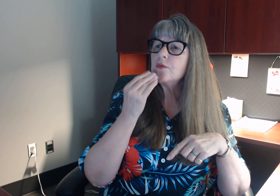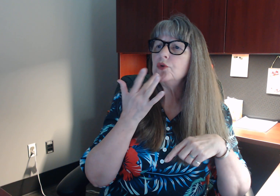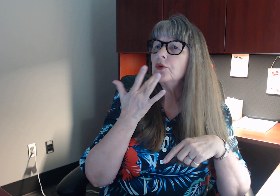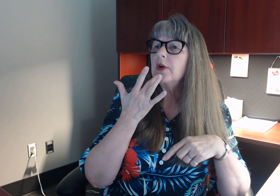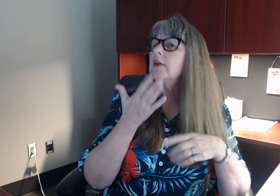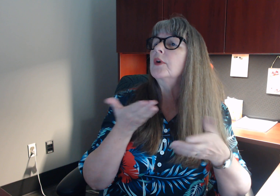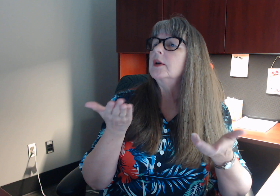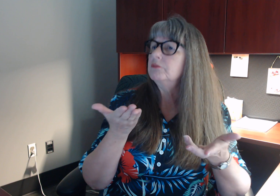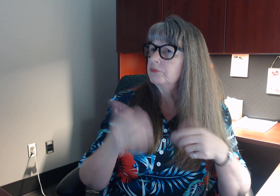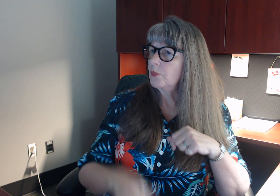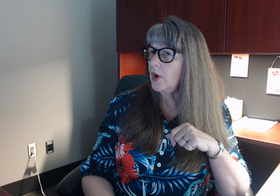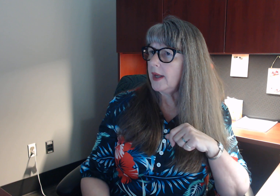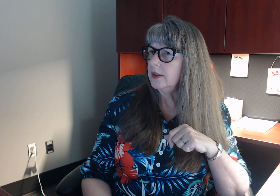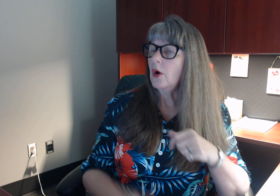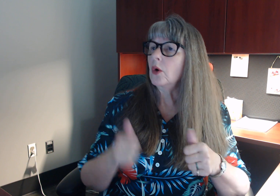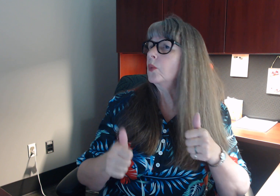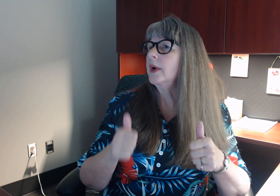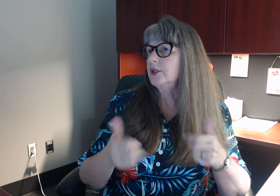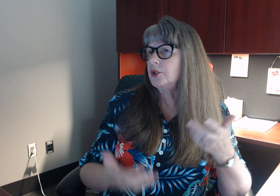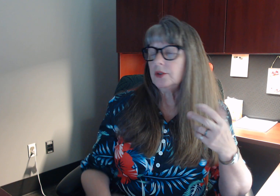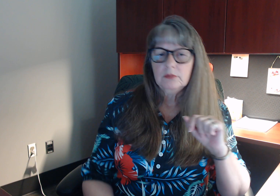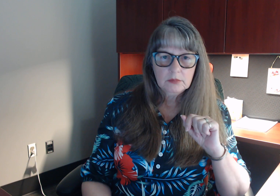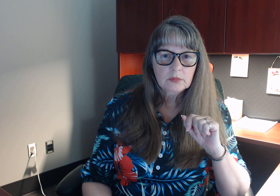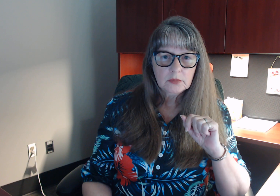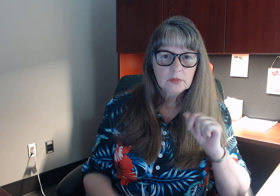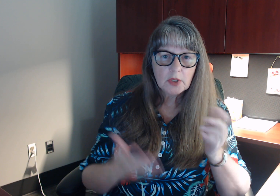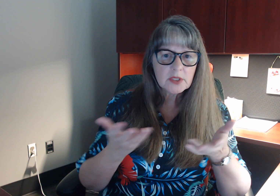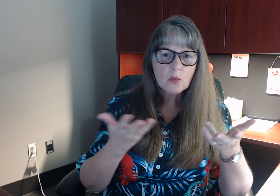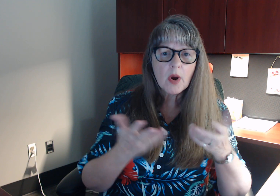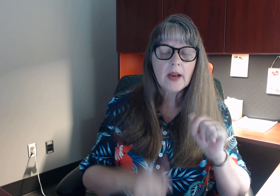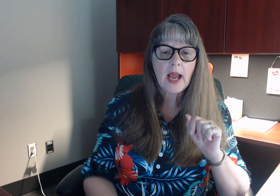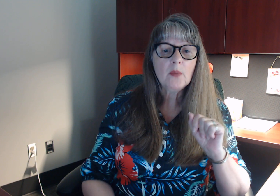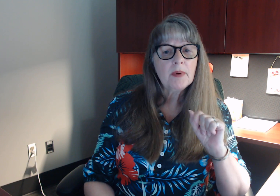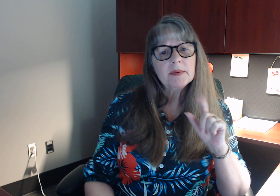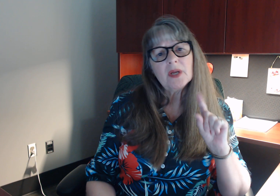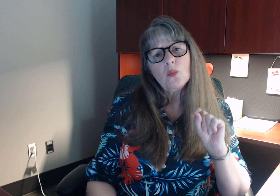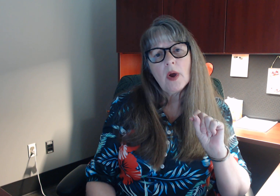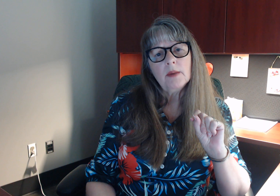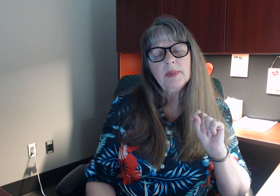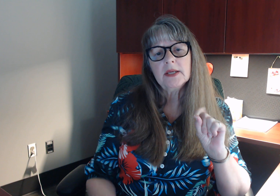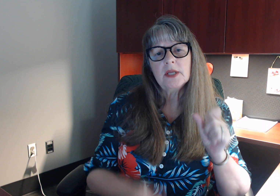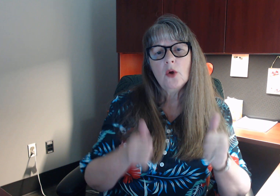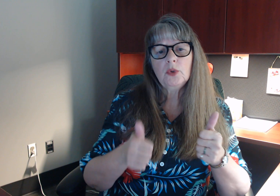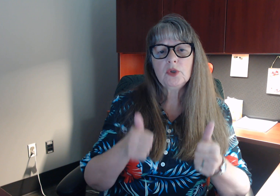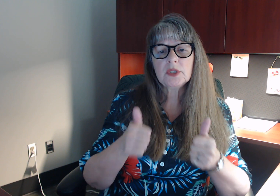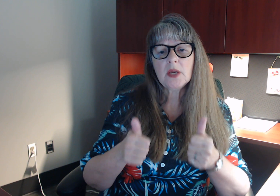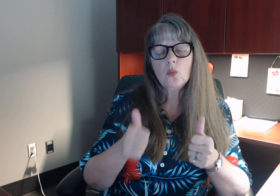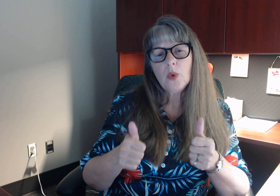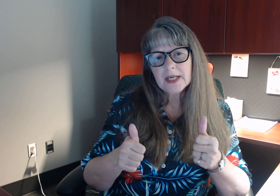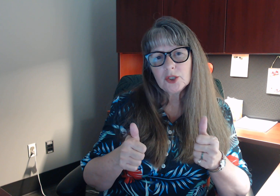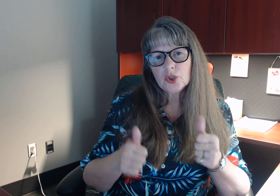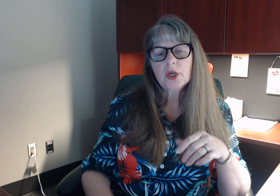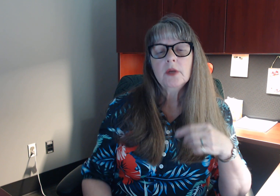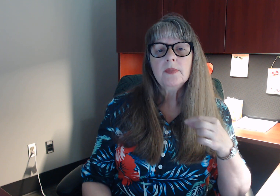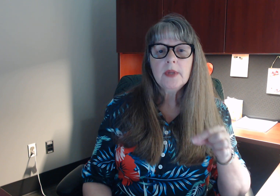your favorite, what or which. You could say what. I would probably say what, because when you say which, then